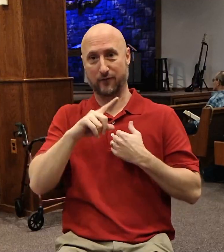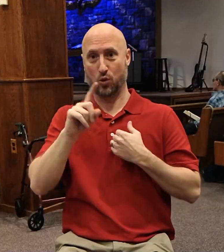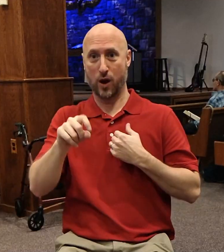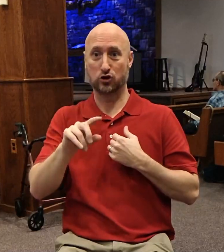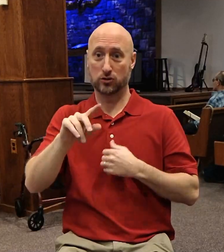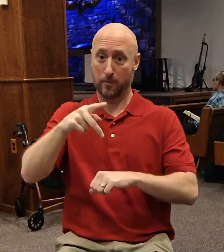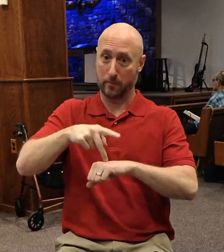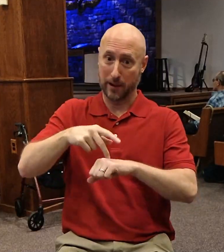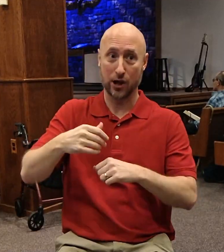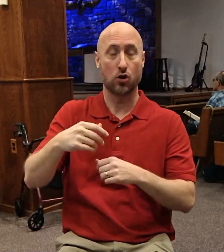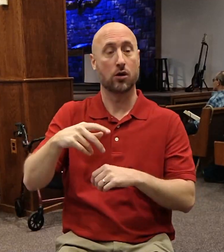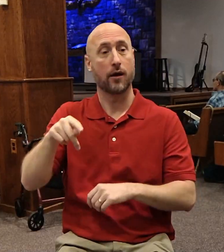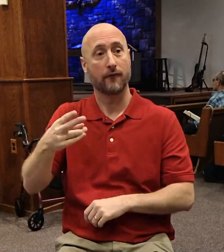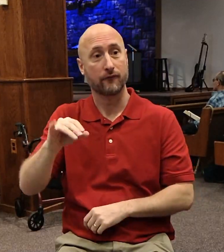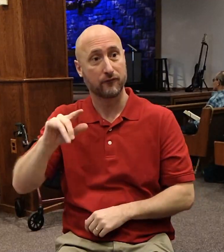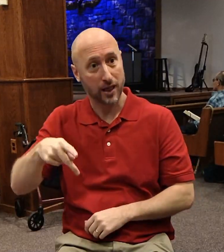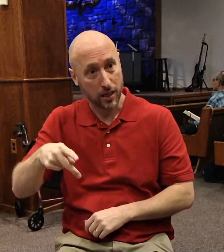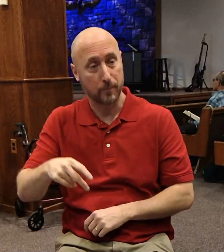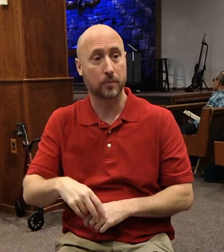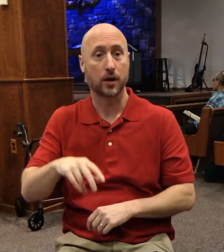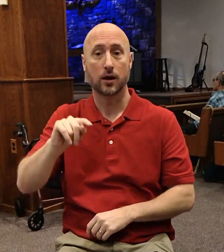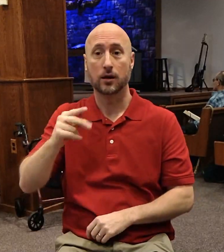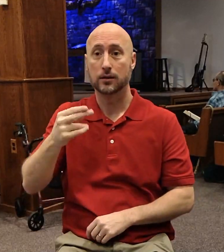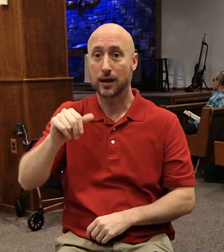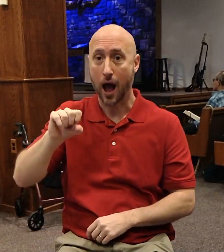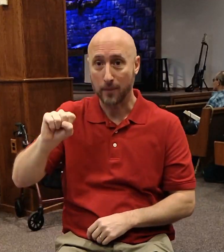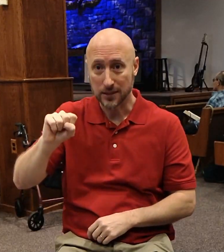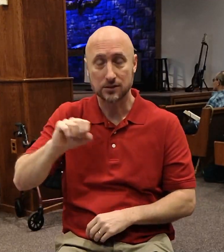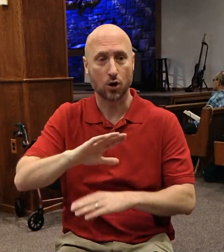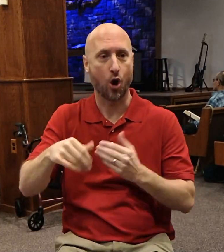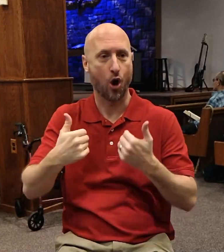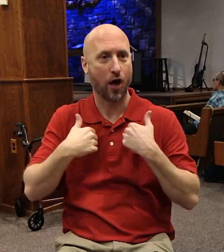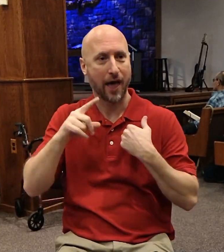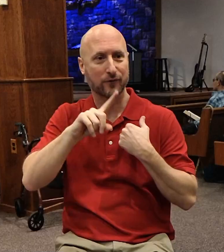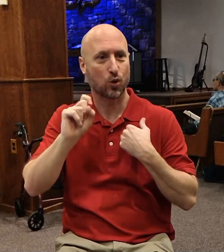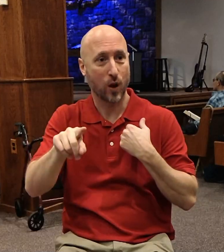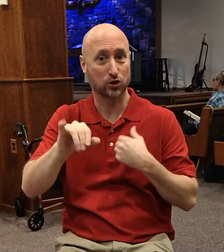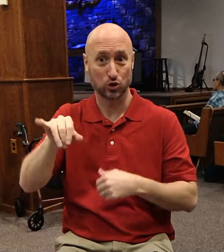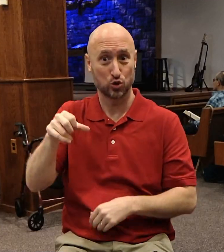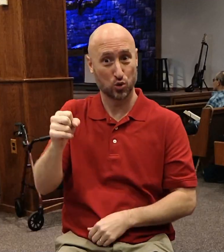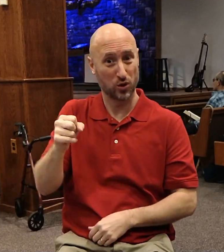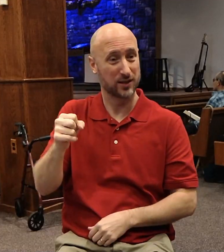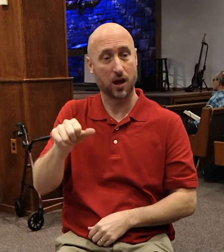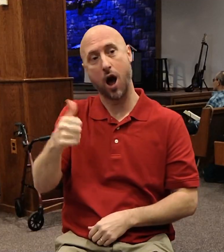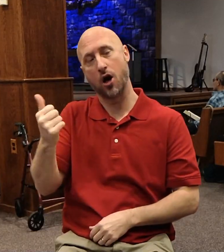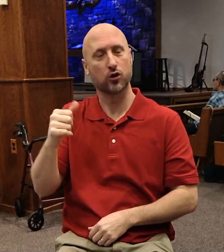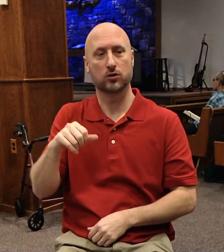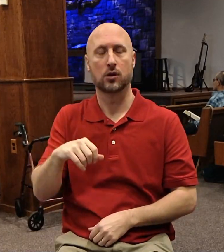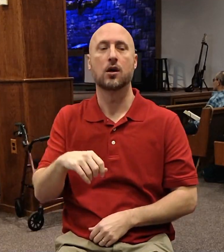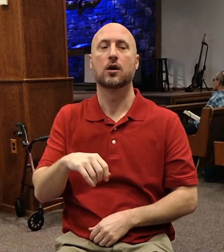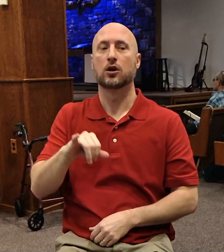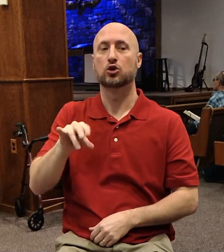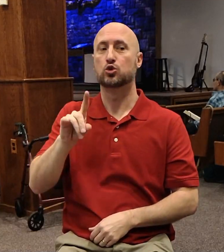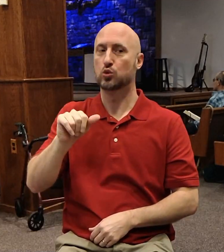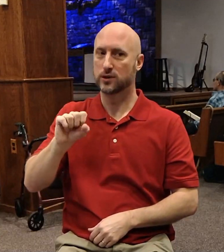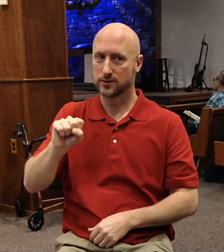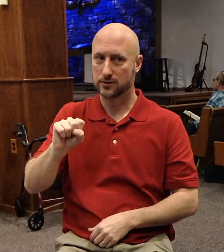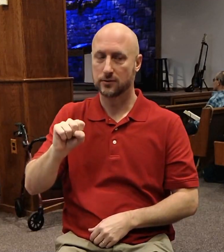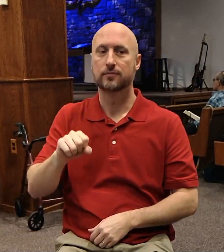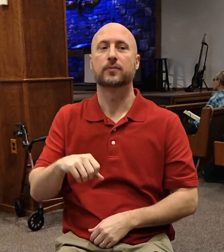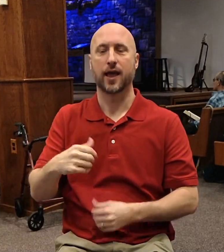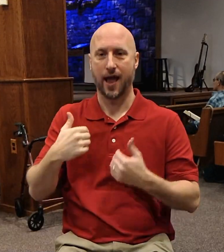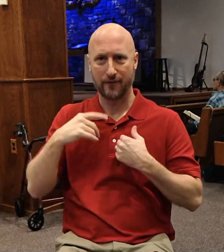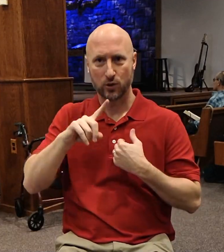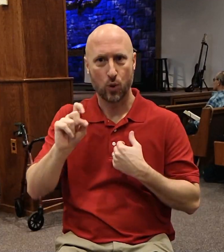question. Philip has a question. Judas, not Iscariot, has a question. And it's just so interesting to watch him interact. And